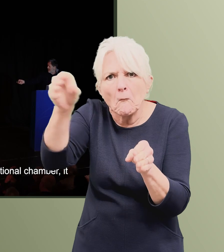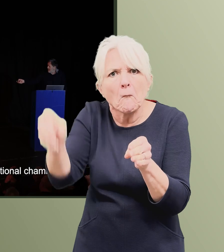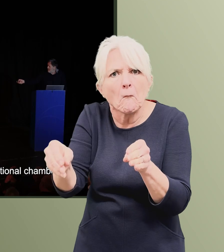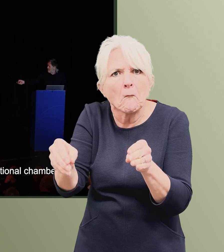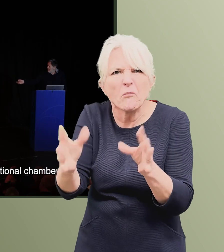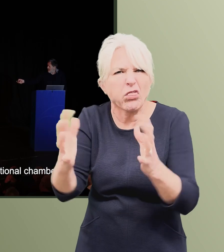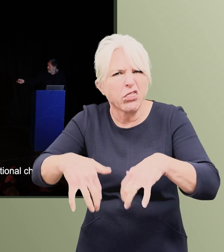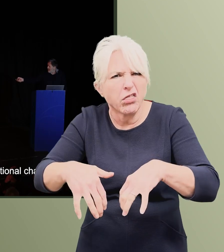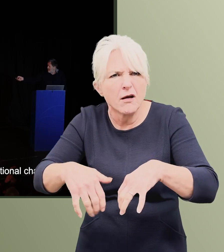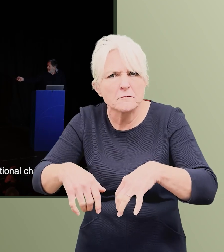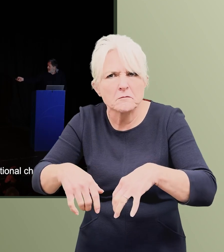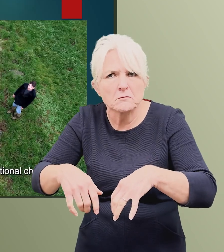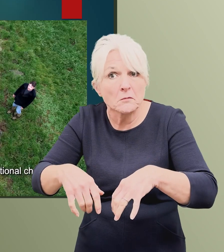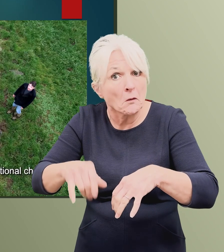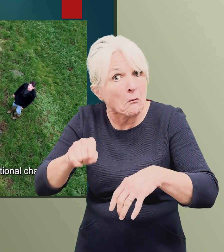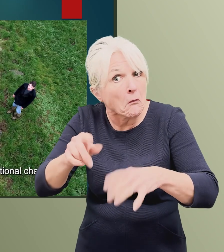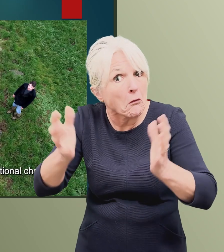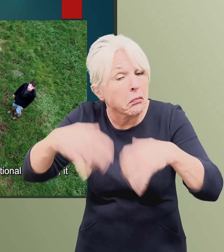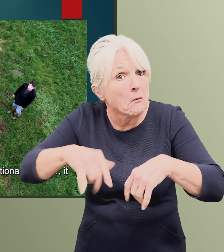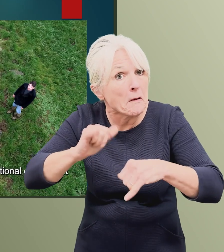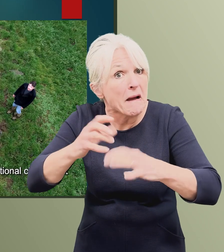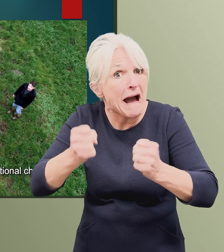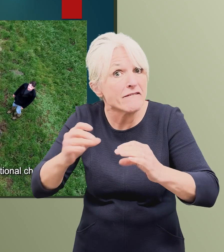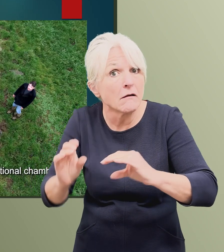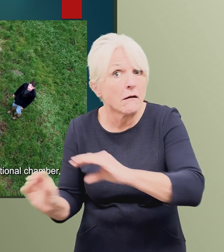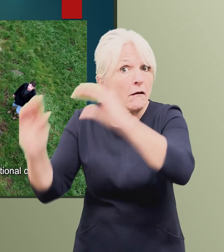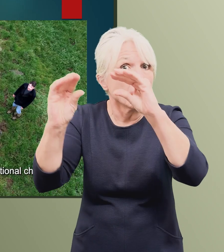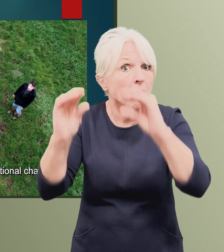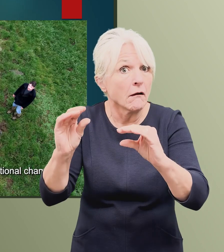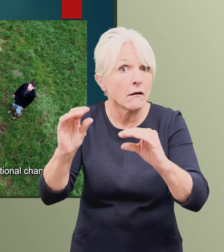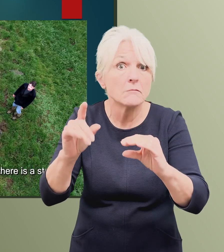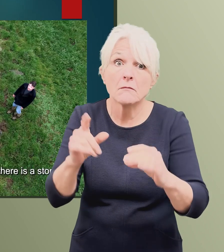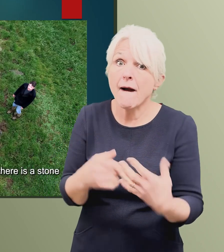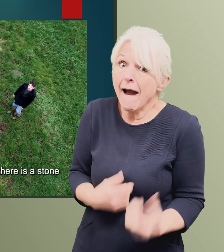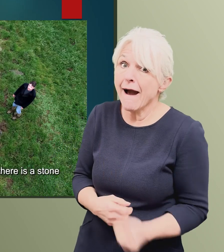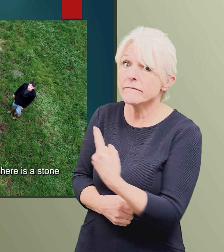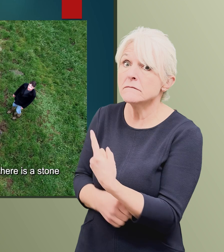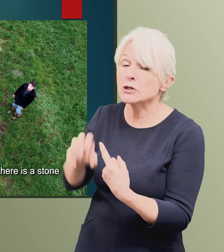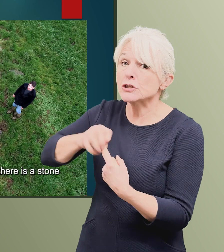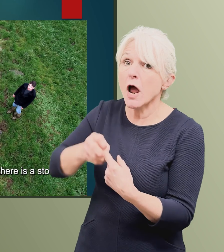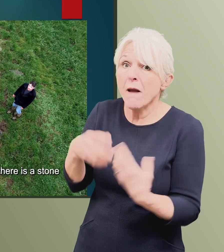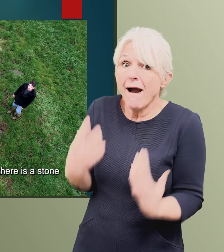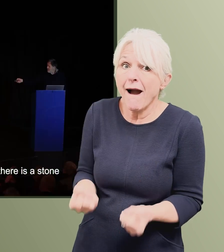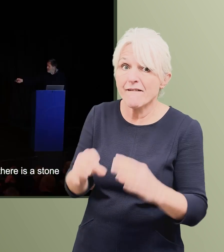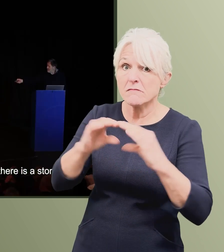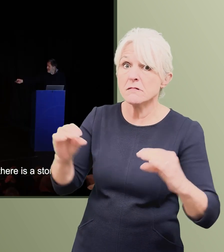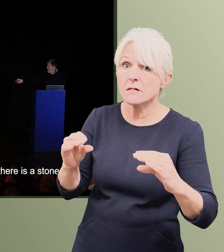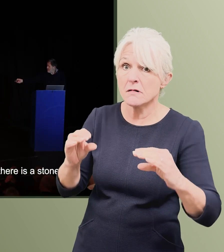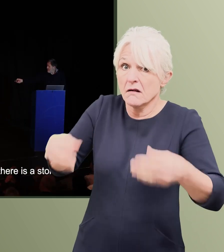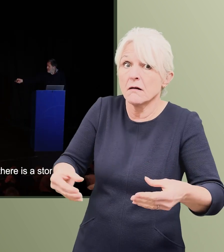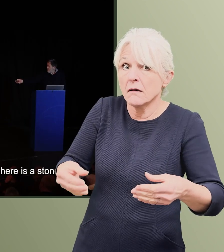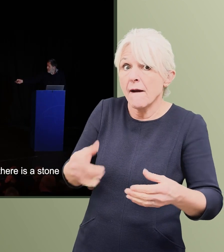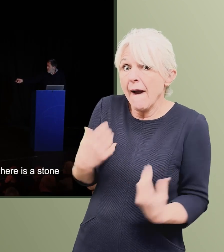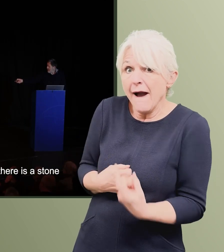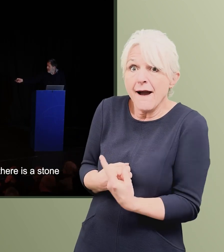this additional chamber, which, if it is an additional chamber, it would have had a capstone over it. And take my